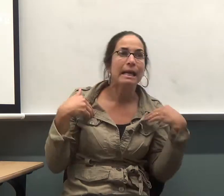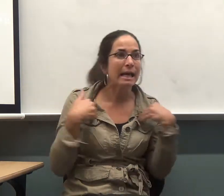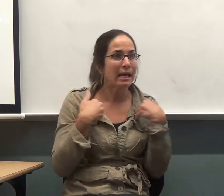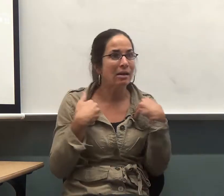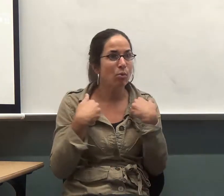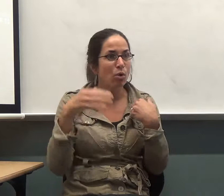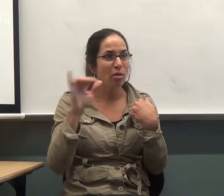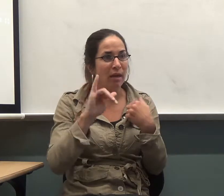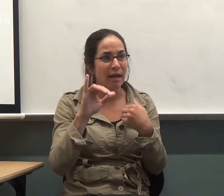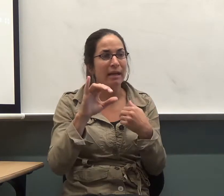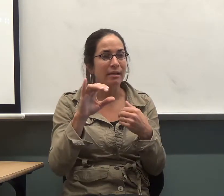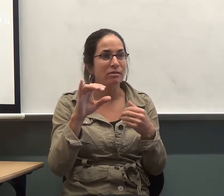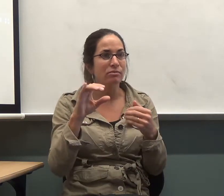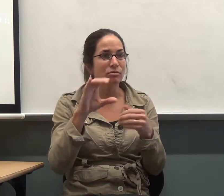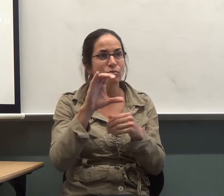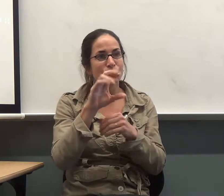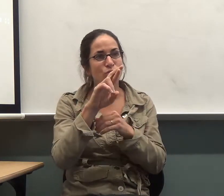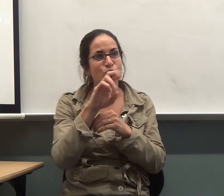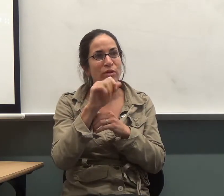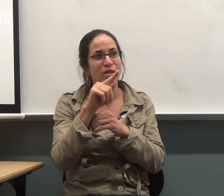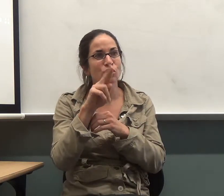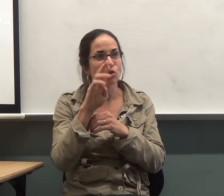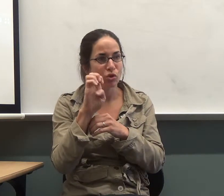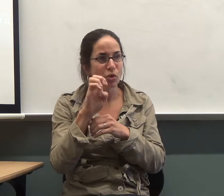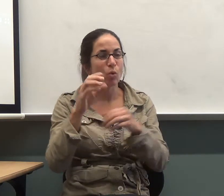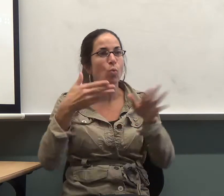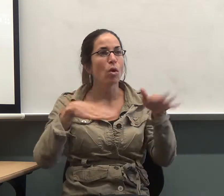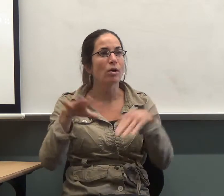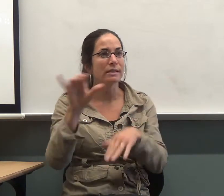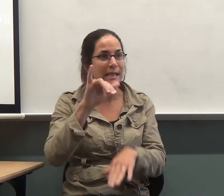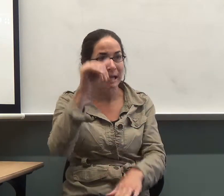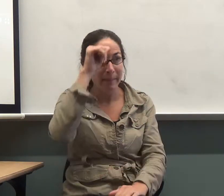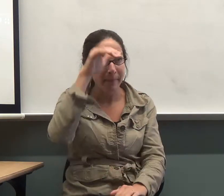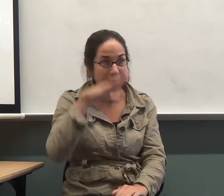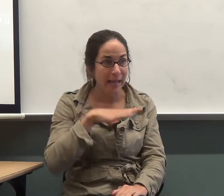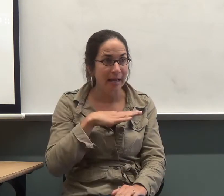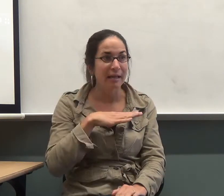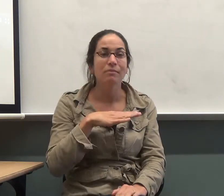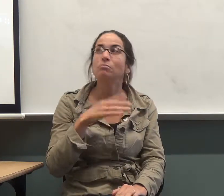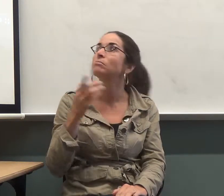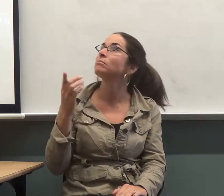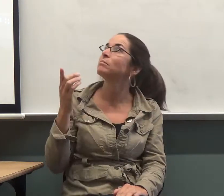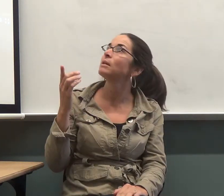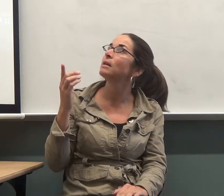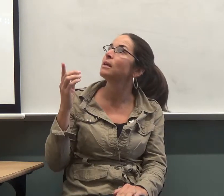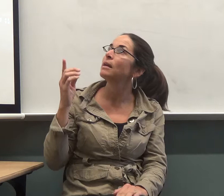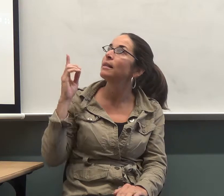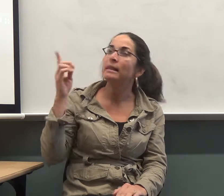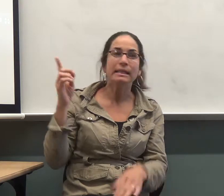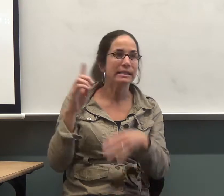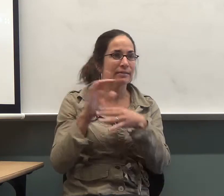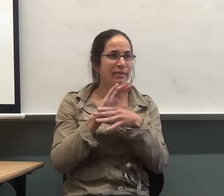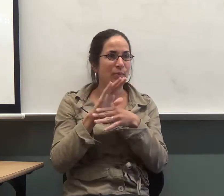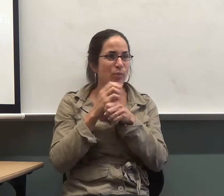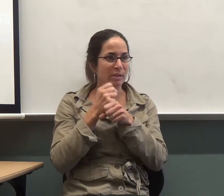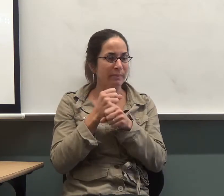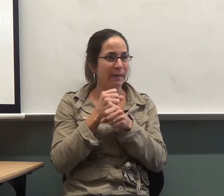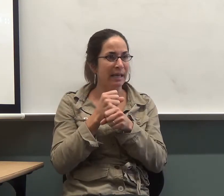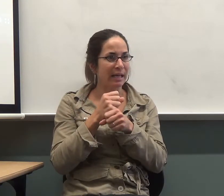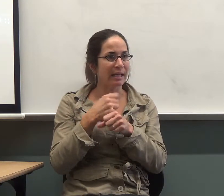creature that also walks like a man. And I know that because this film was made, there's a question